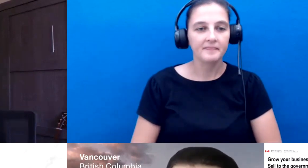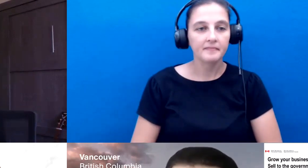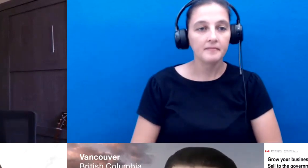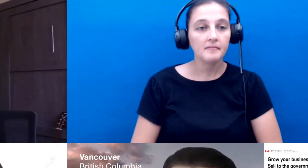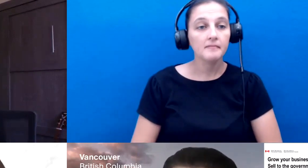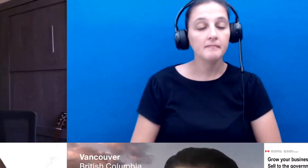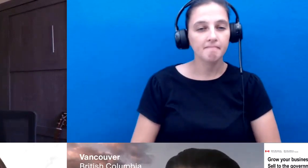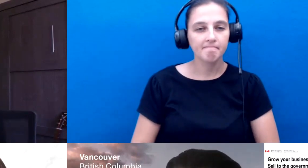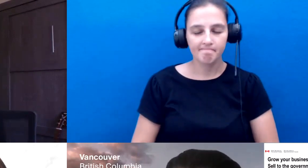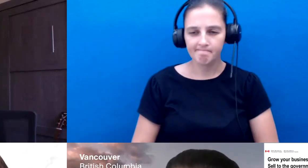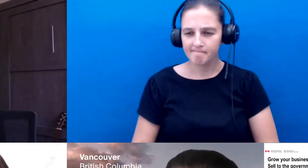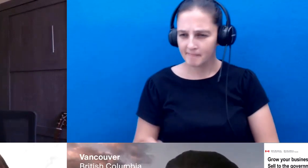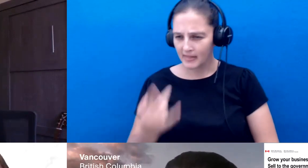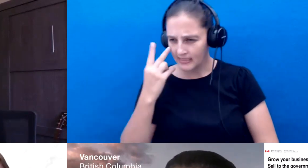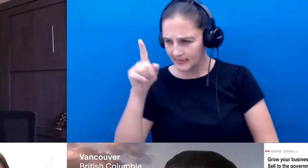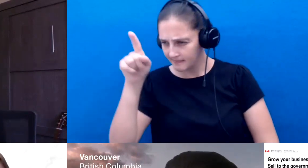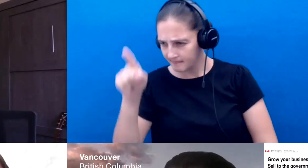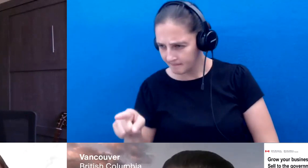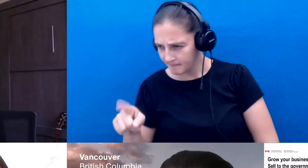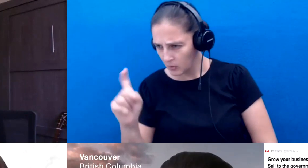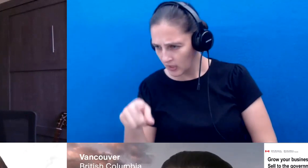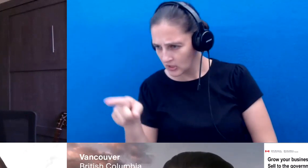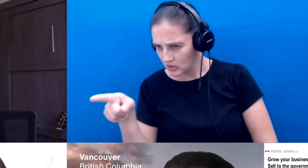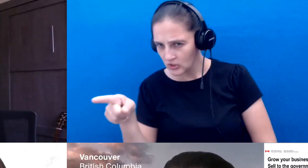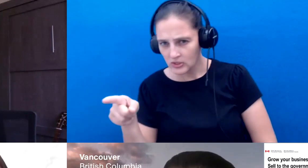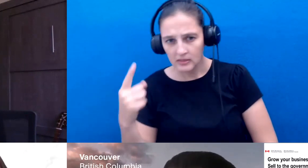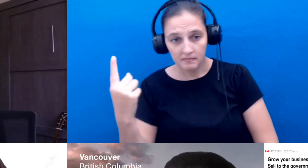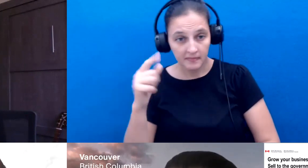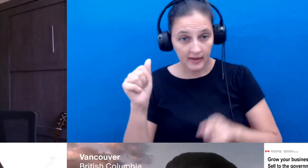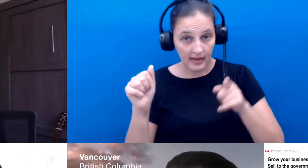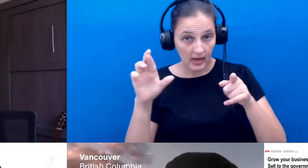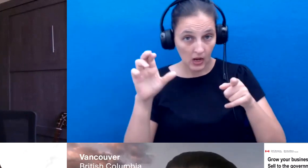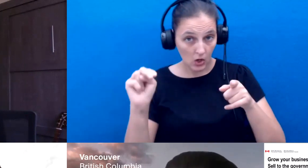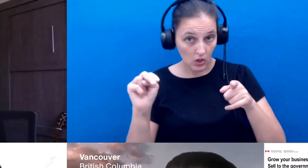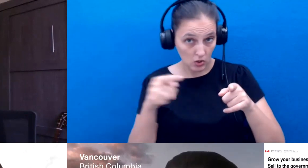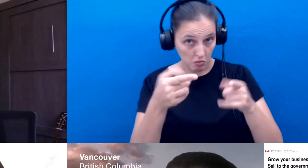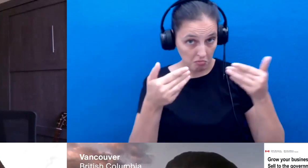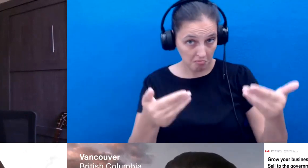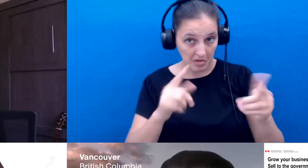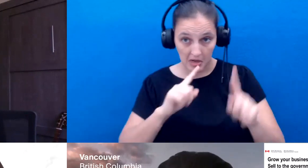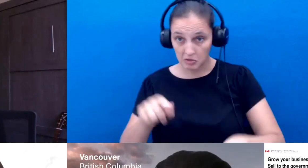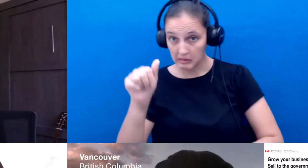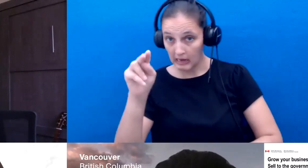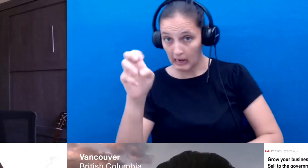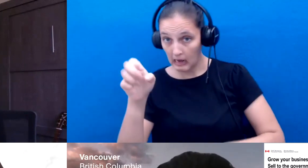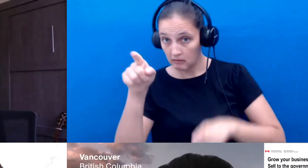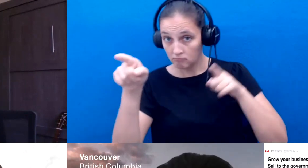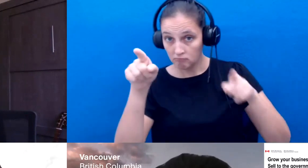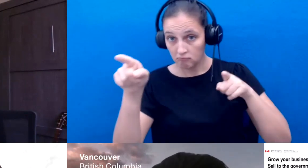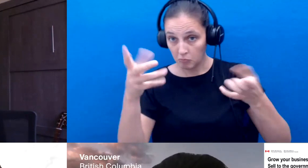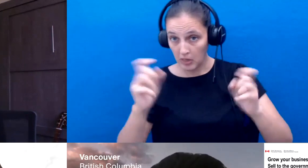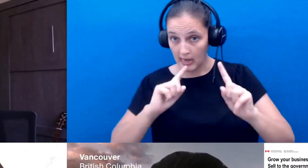I am seeing a question here, and I wonder, Aaron, if you want to take it, or if Anne, you want